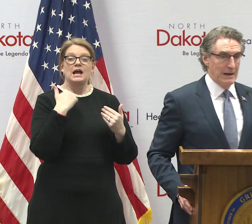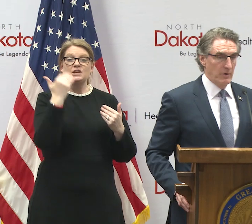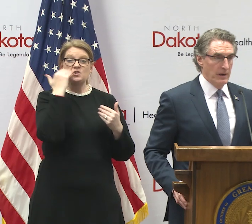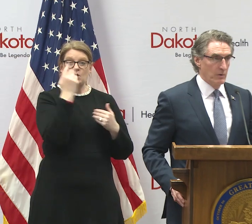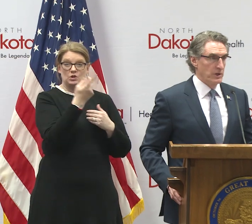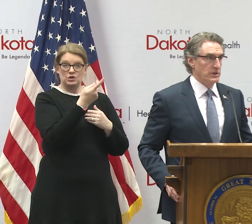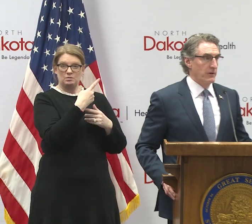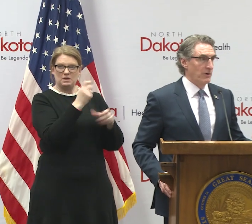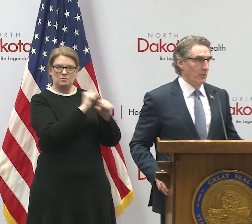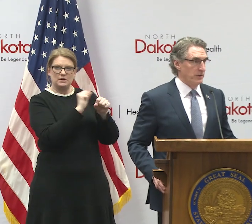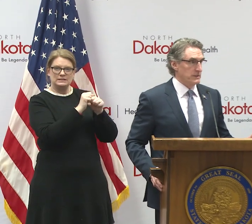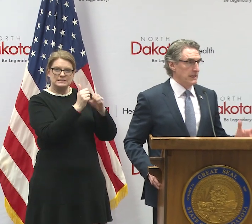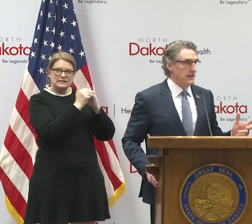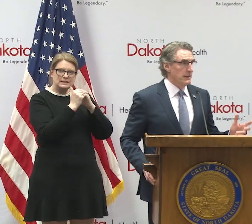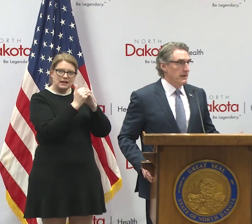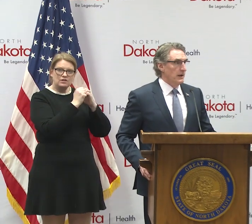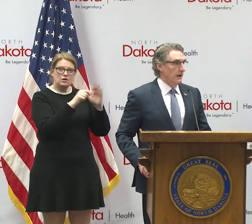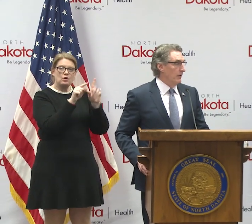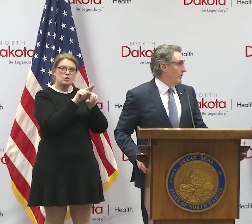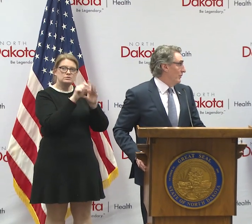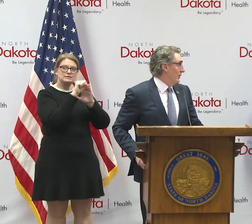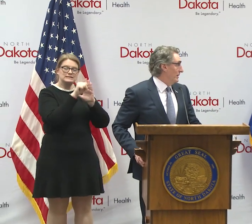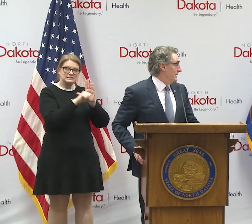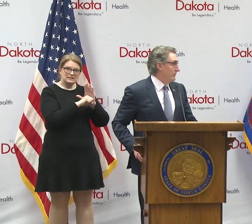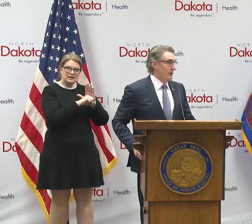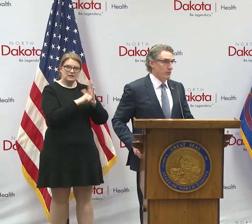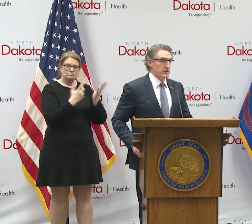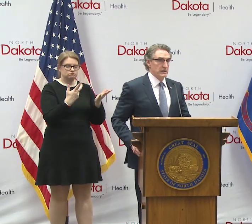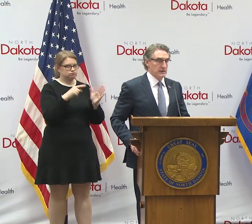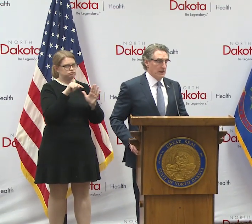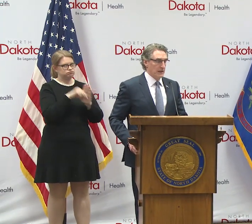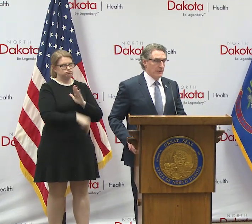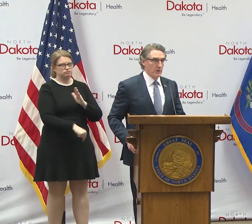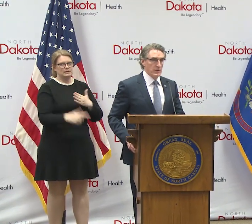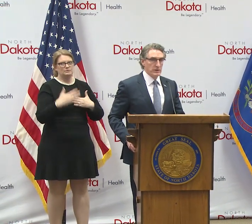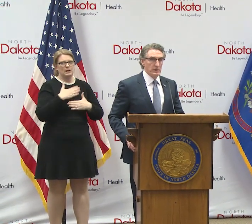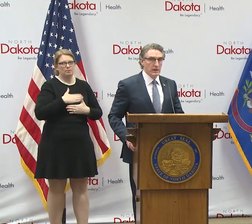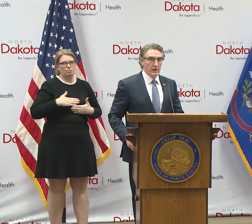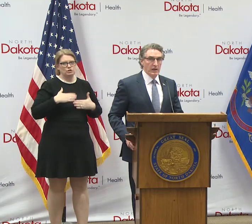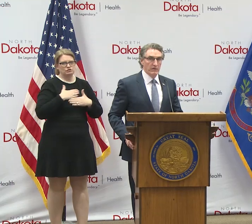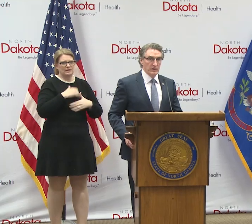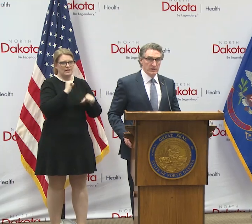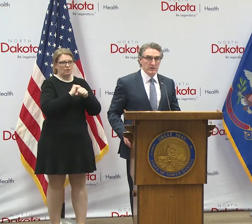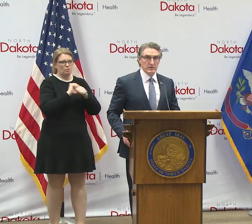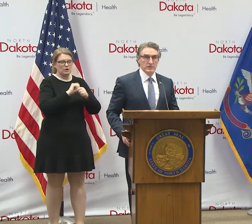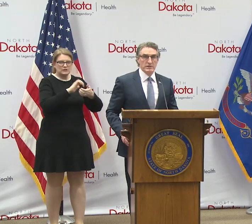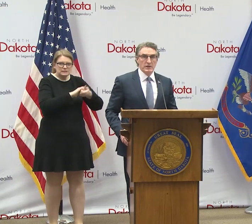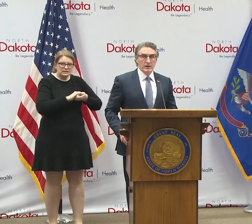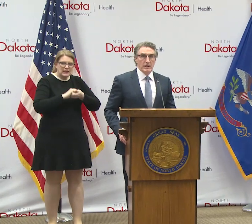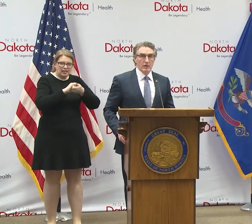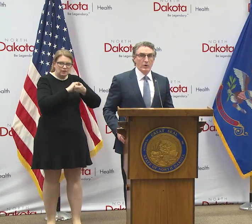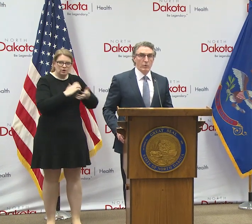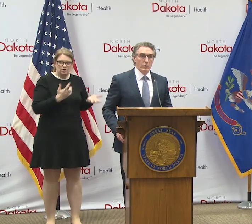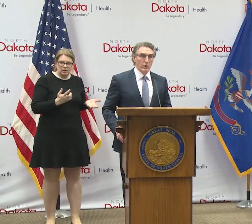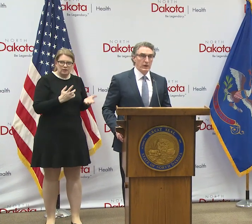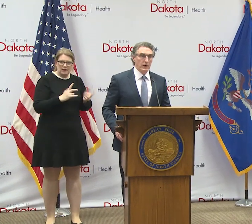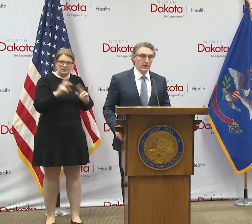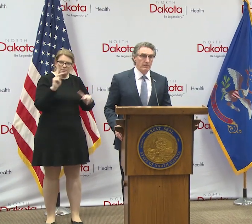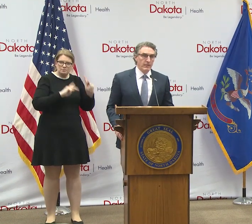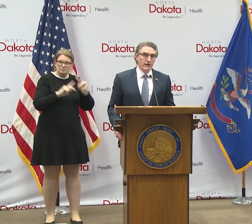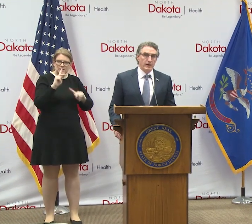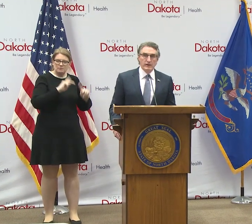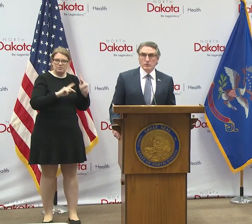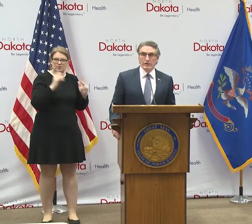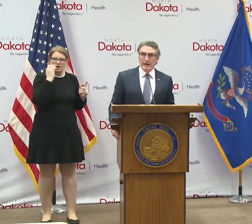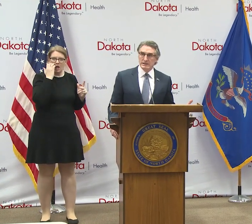been collaborating with each other and with the state. We really deeply appreciate that collaboration. And for the citizens, what we're working